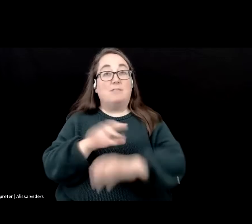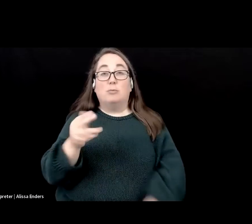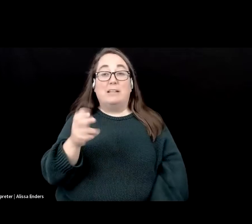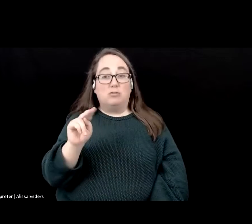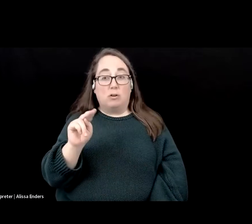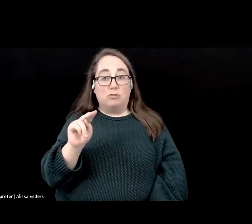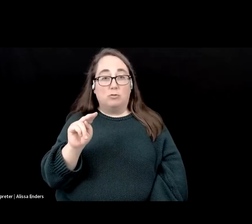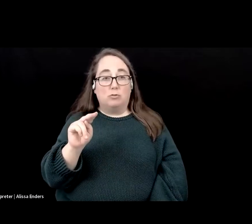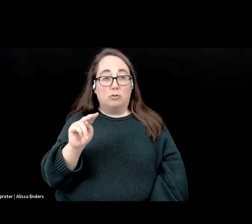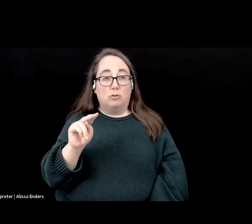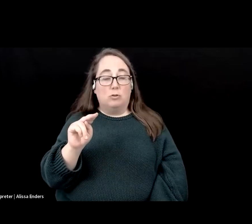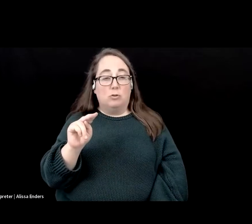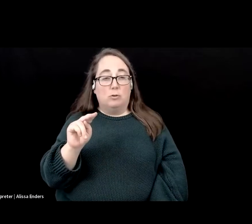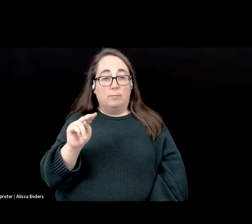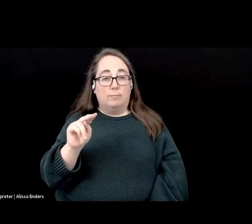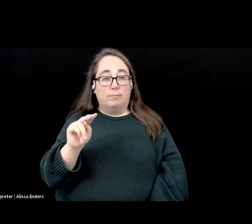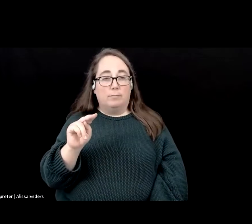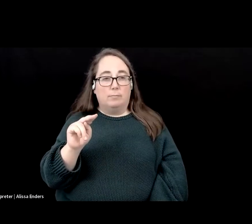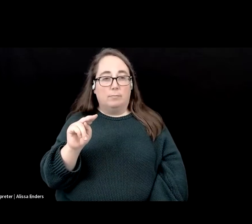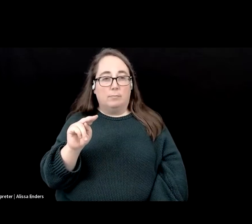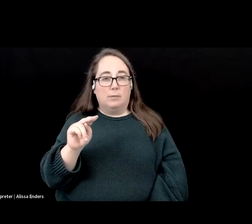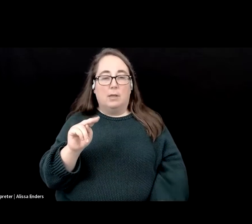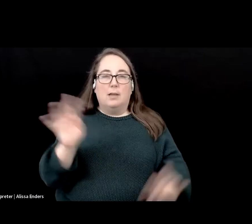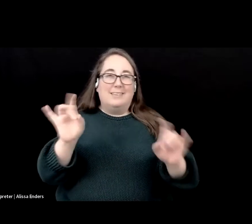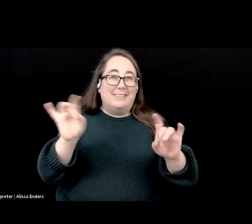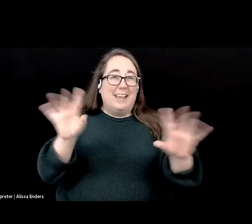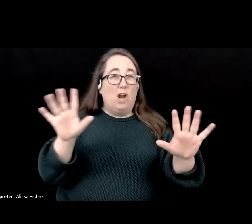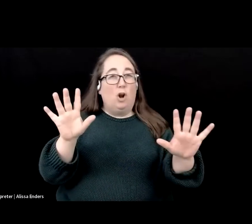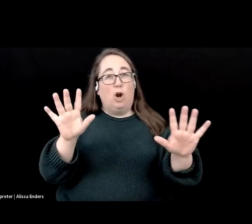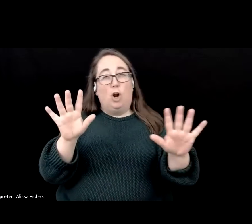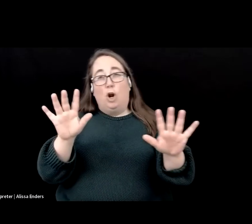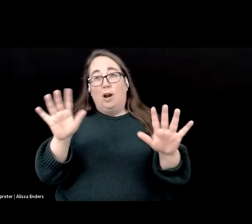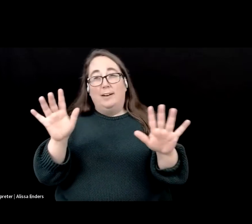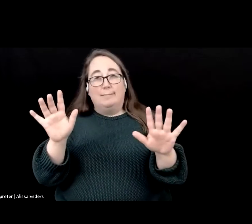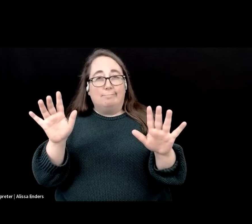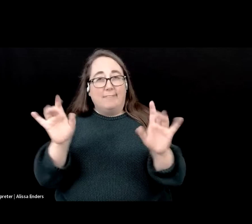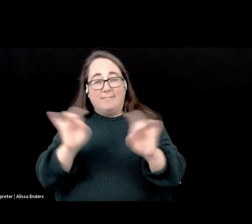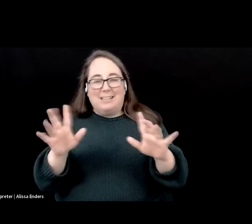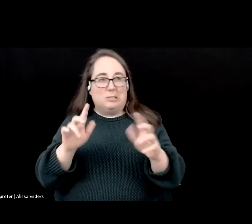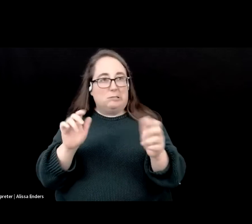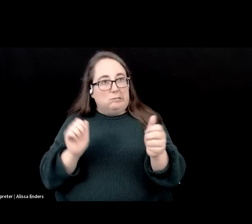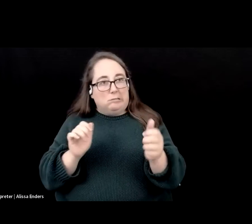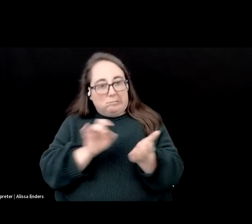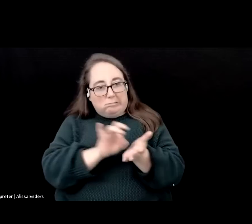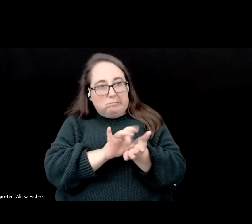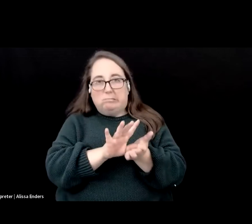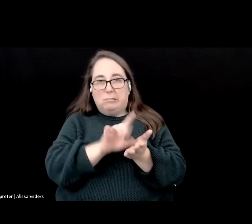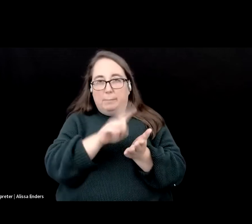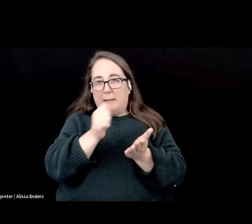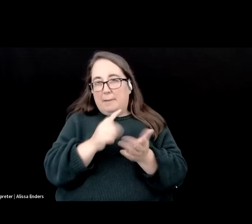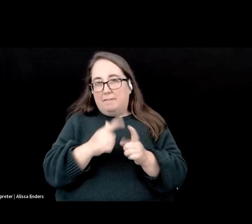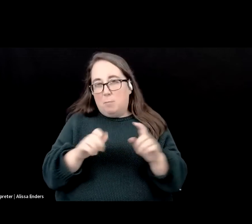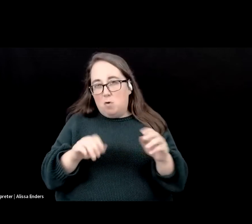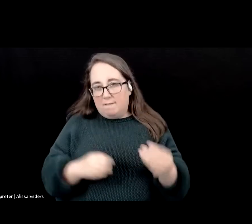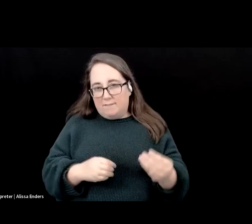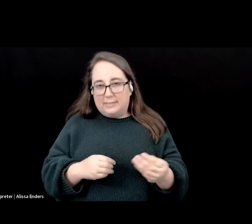the end of Reconstruction, you get this campaign of terror and violence that chases Black people, Black men out of politics.